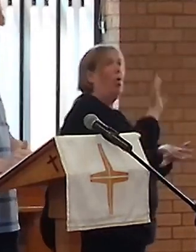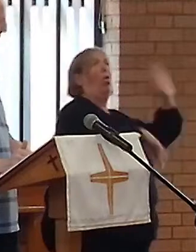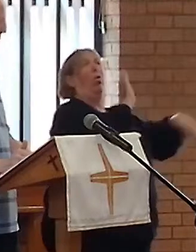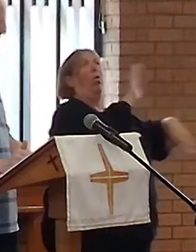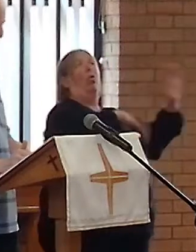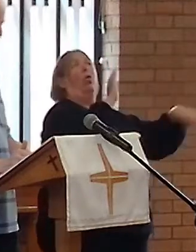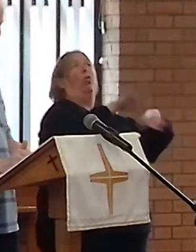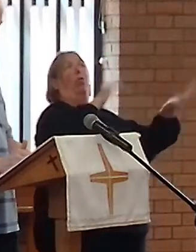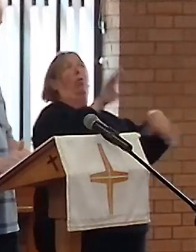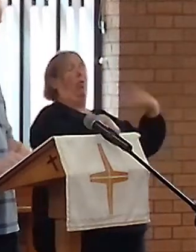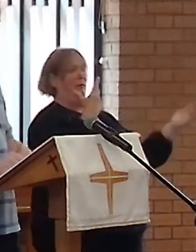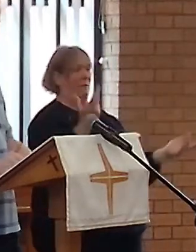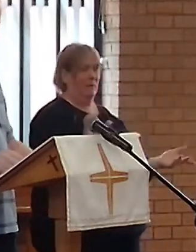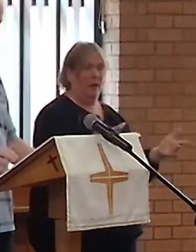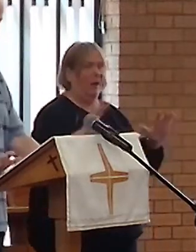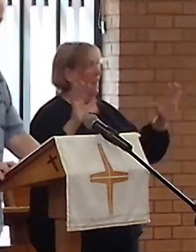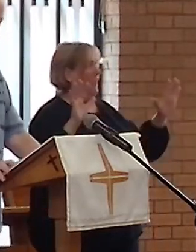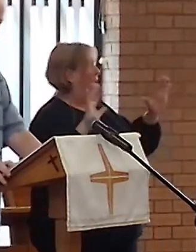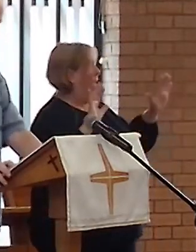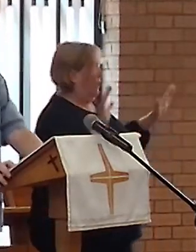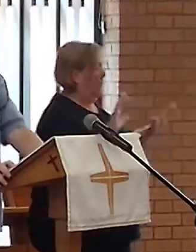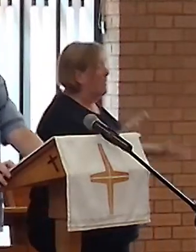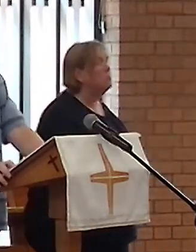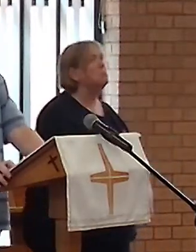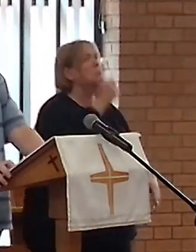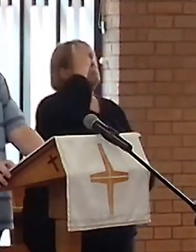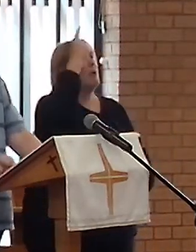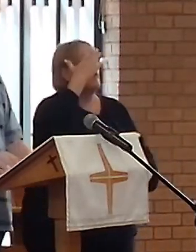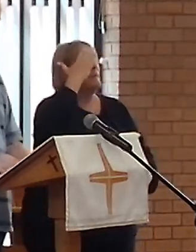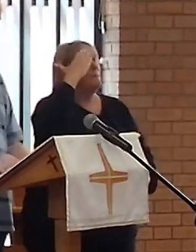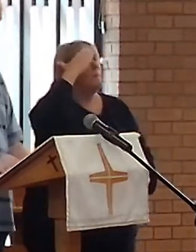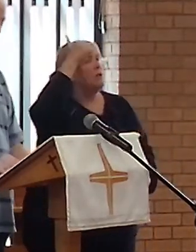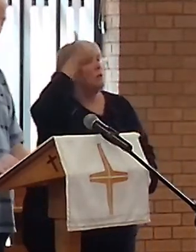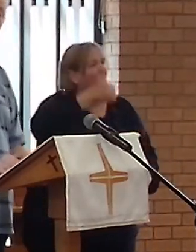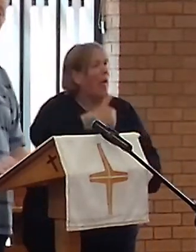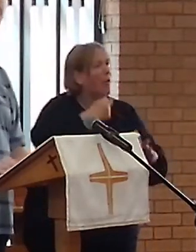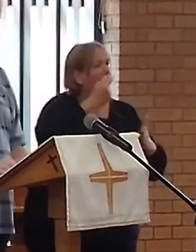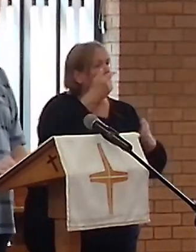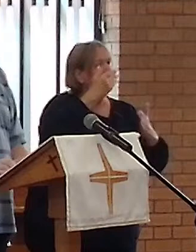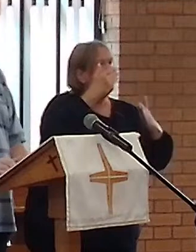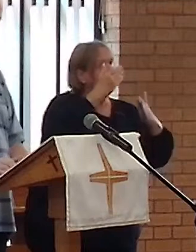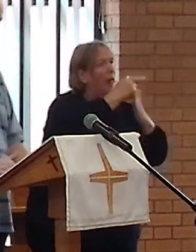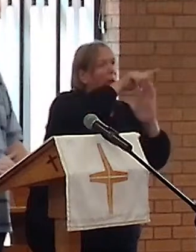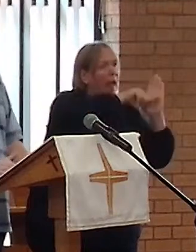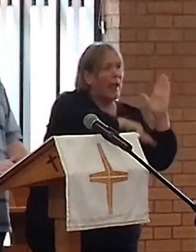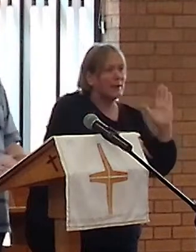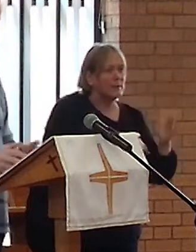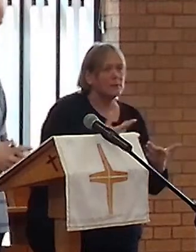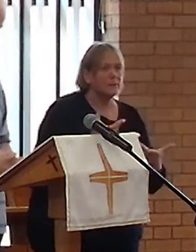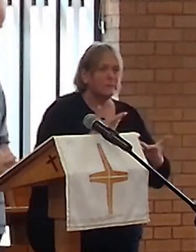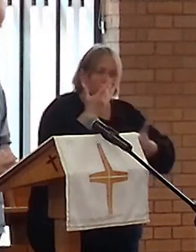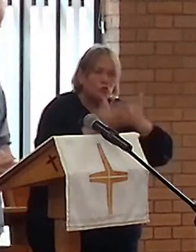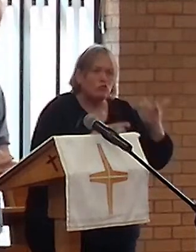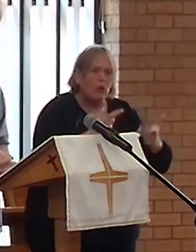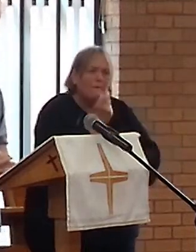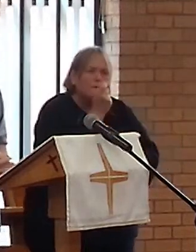Bearing in mind the provisions of the Mental Health Act, describe in a few words what actions you would take.